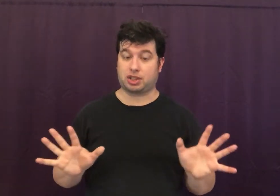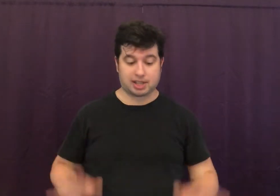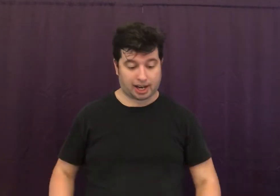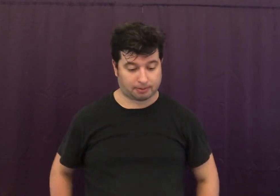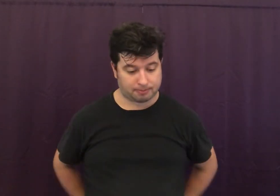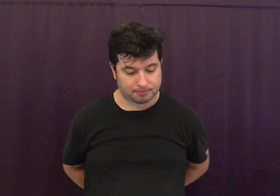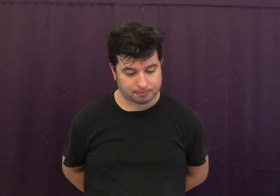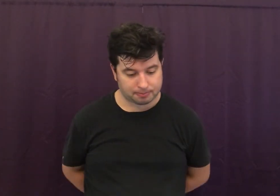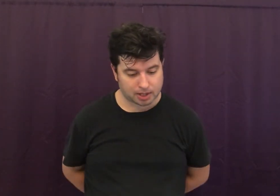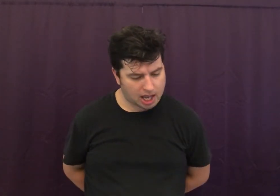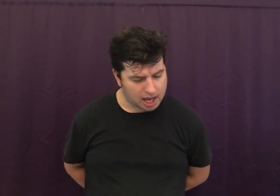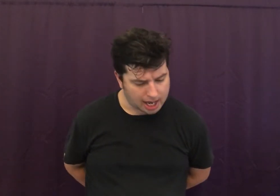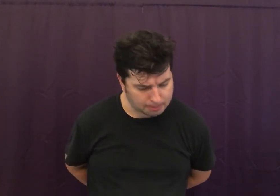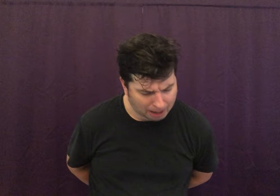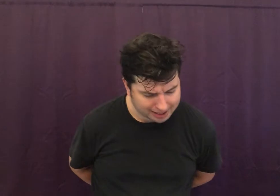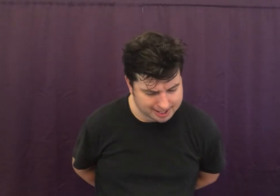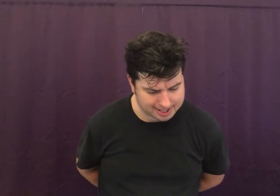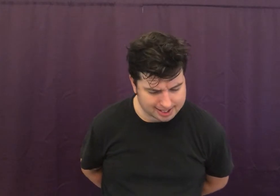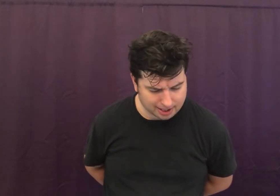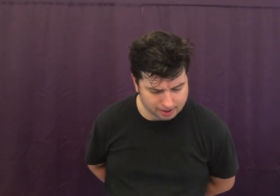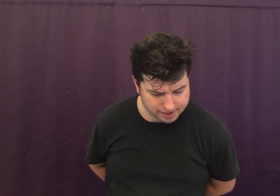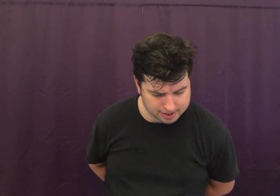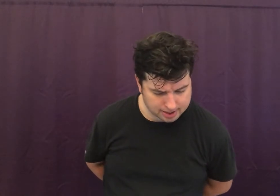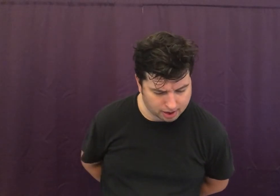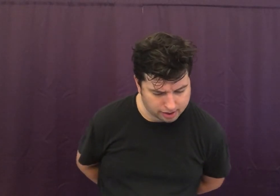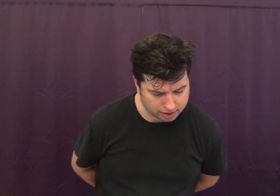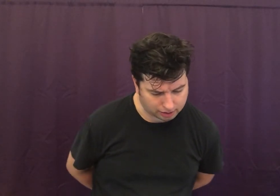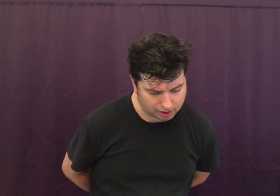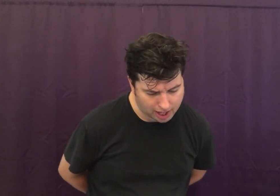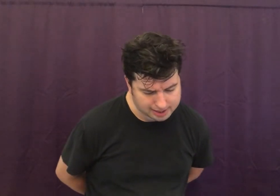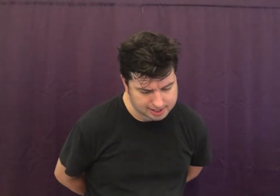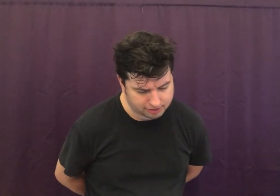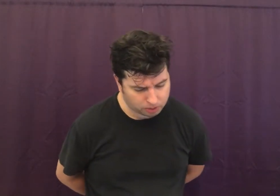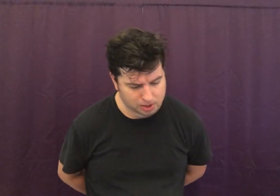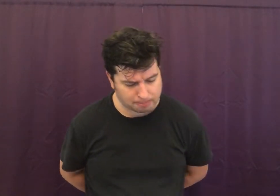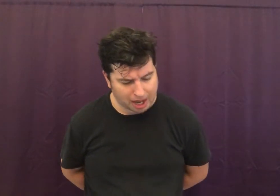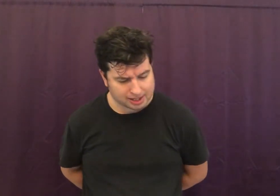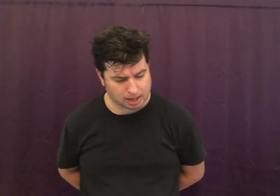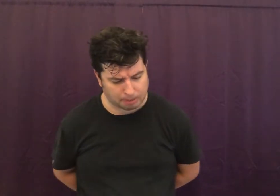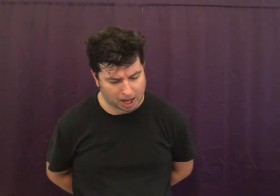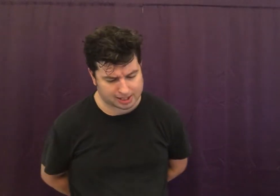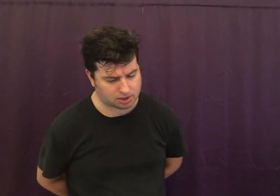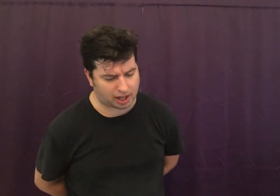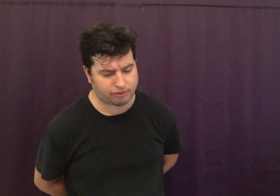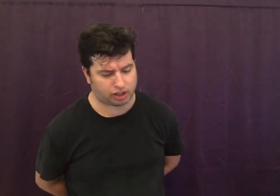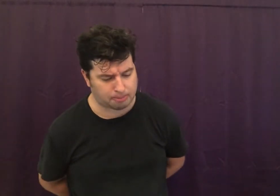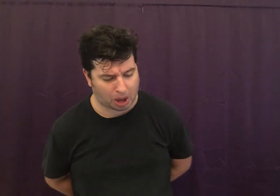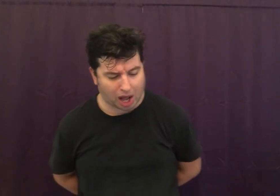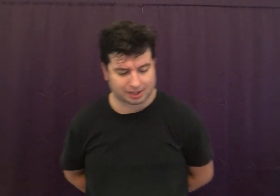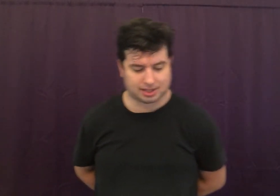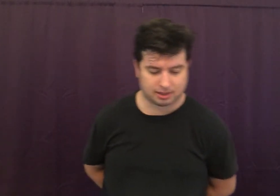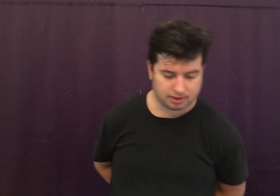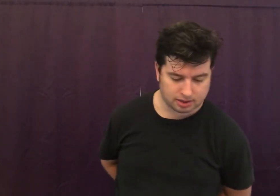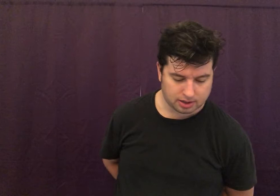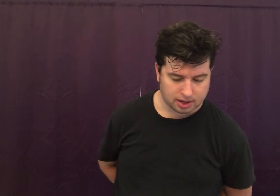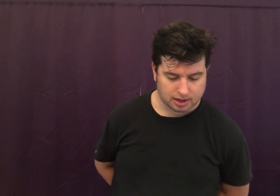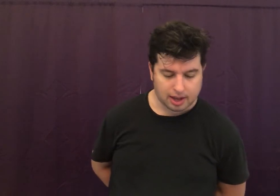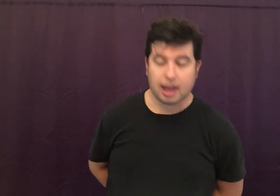sign. A box is steel. Are there locks? Is it filled with a pox? A pox, how delightful, a pox. If